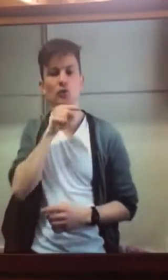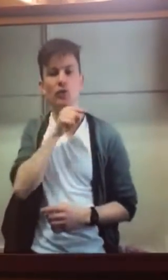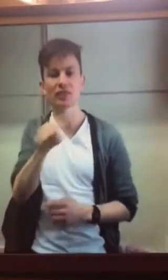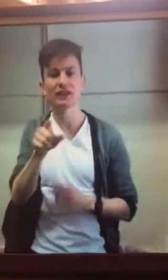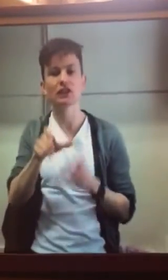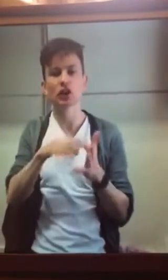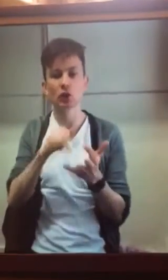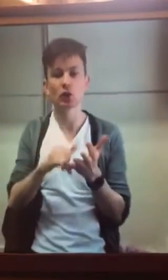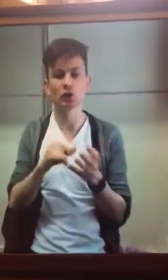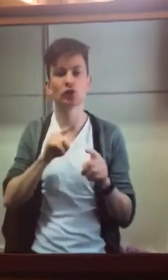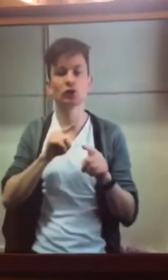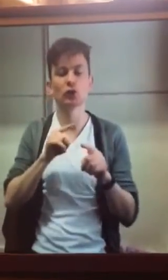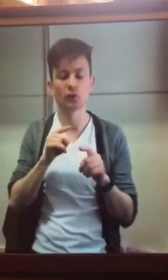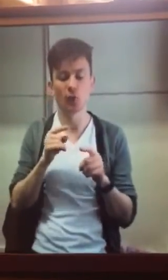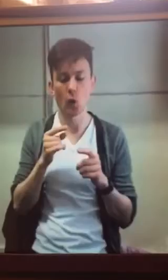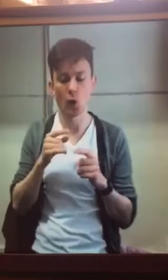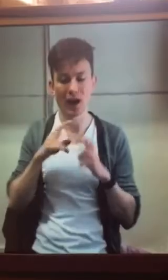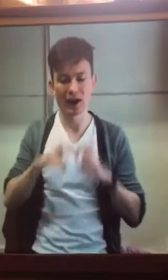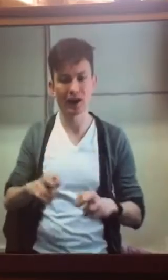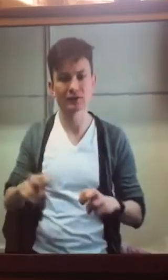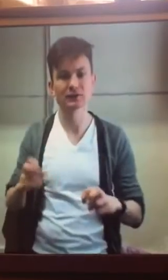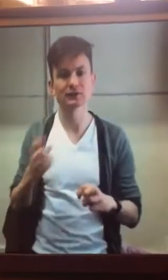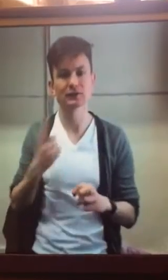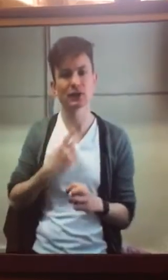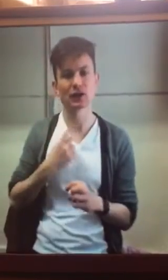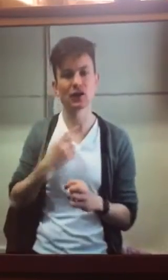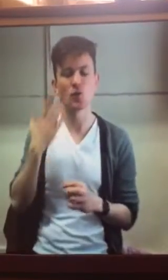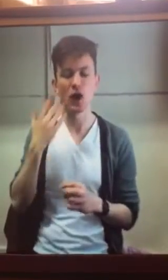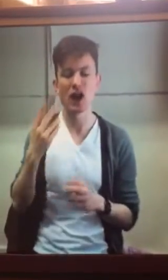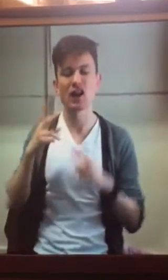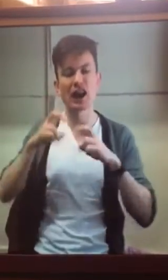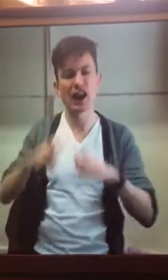This is linked to sociolinguistics, these clues.